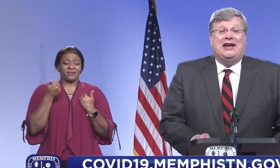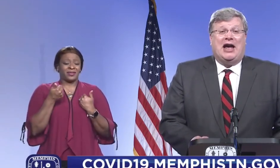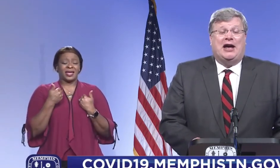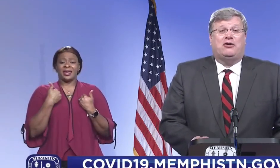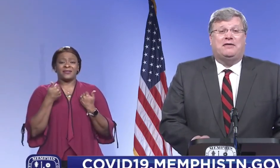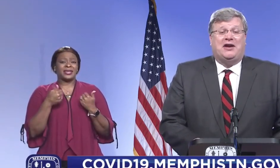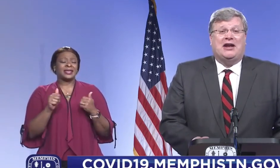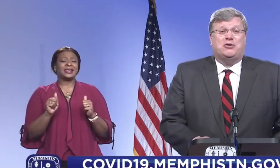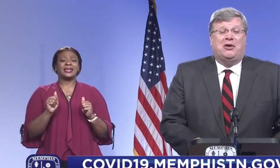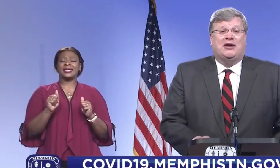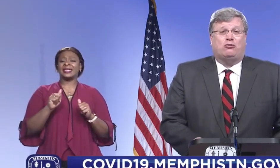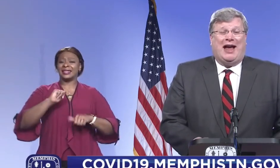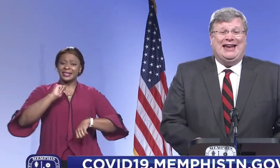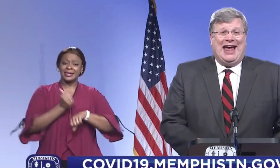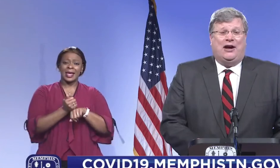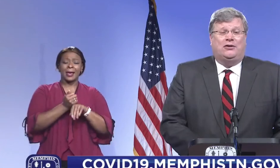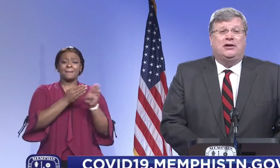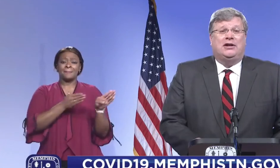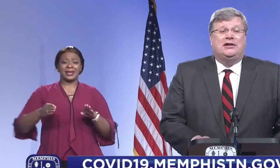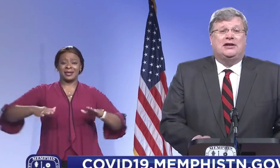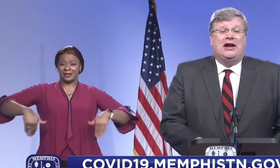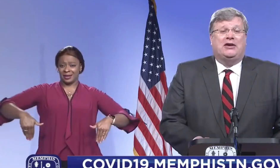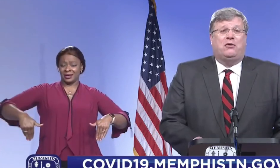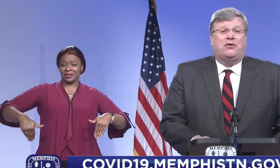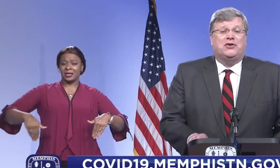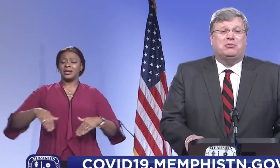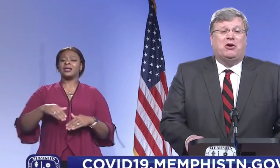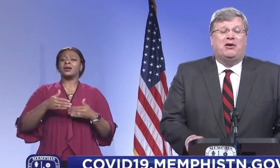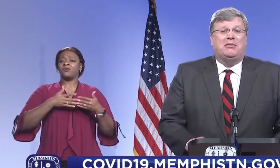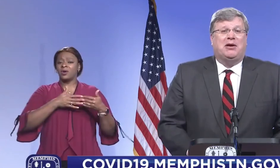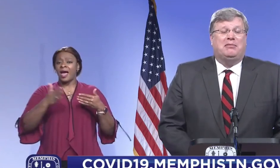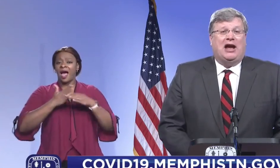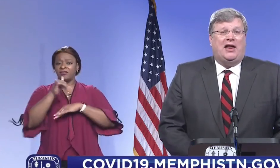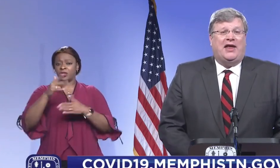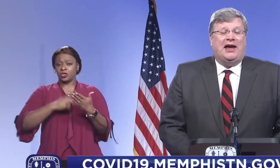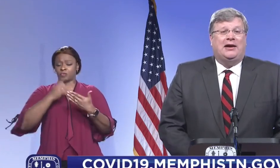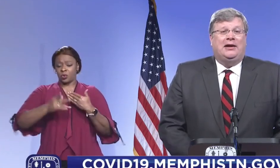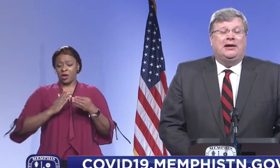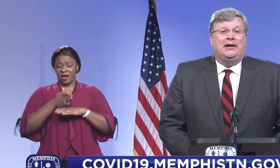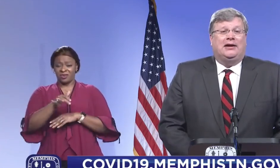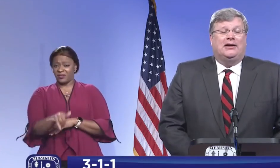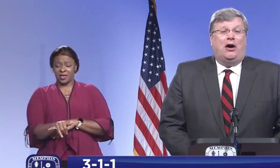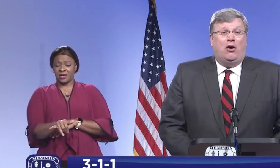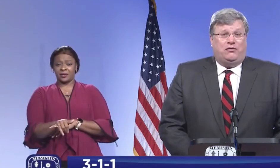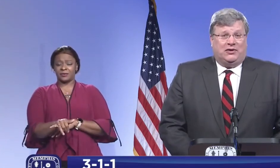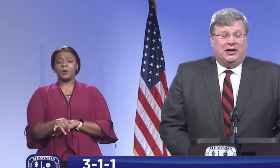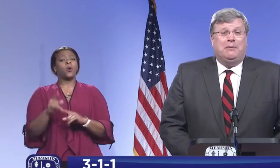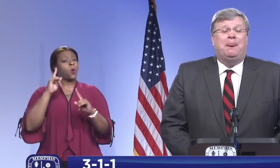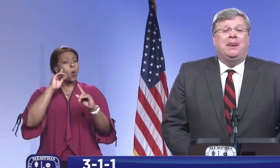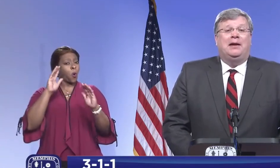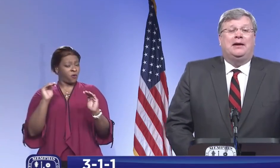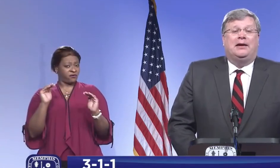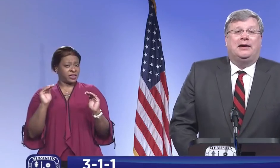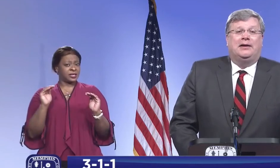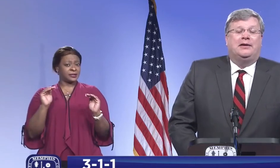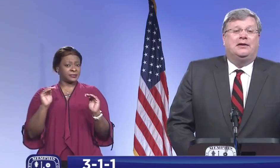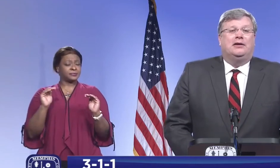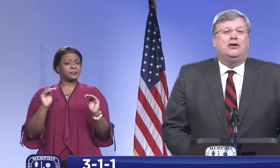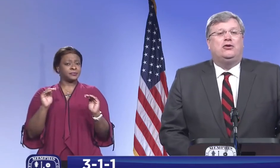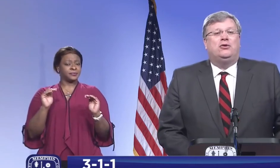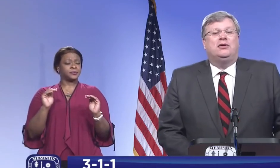any concrete financial plans right now to carry forth this program beyond that. Hopefully,